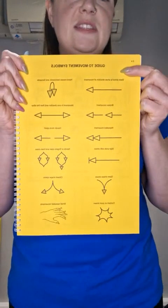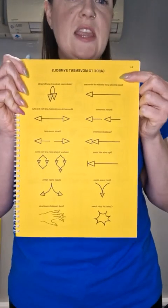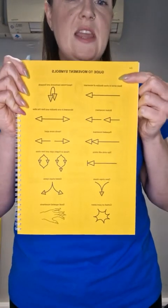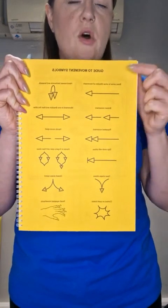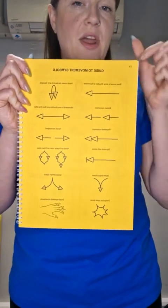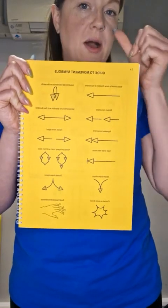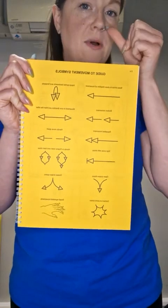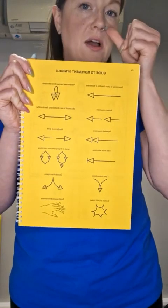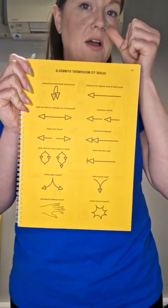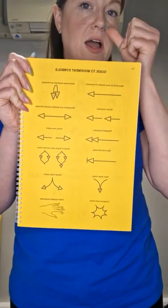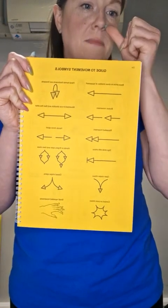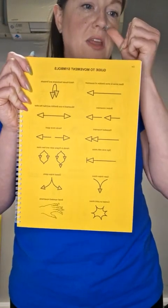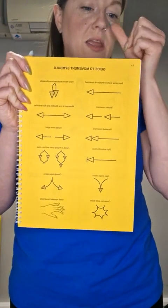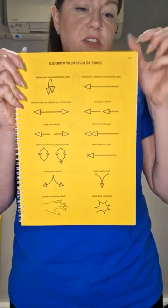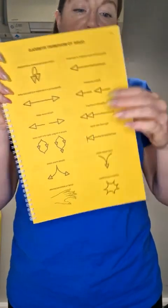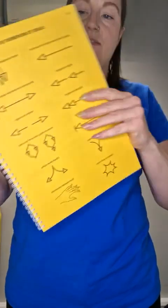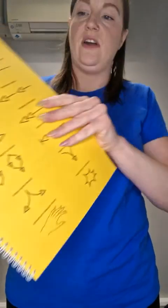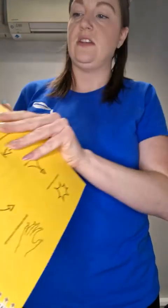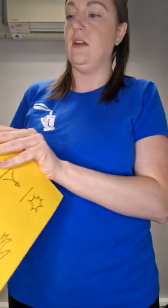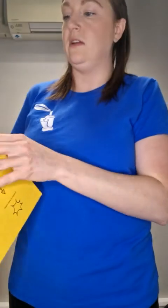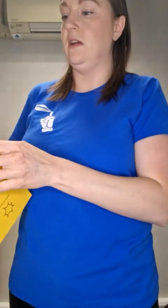see on our images, in fact,